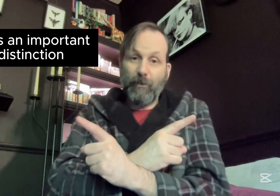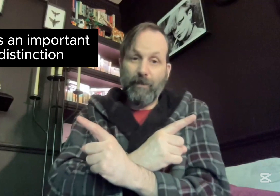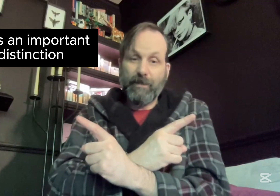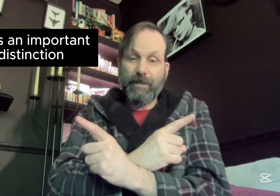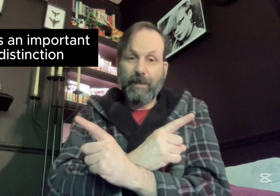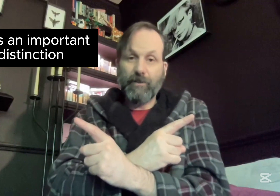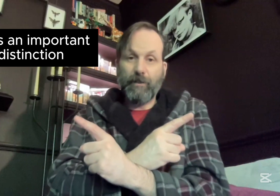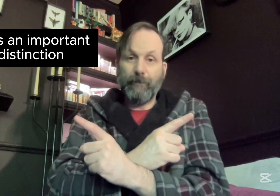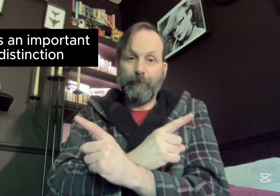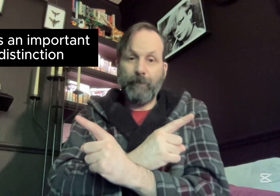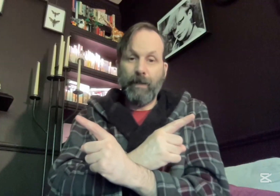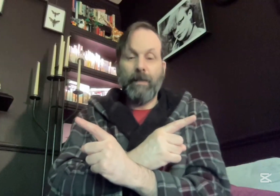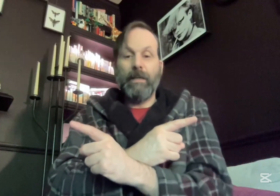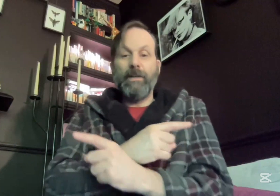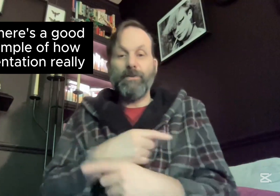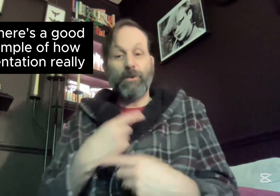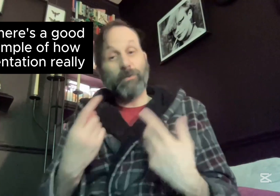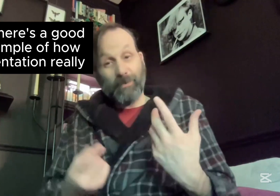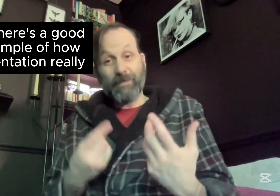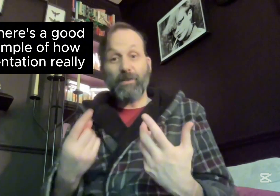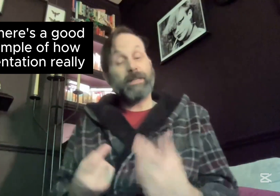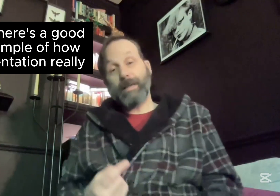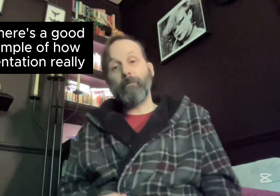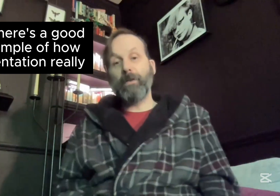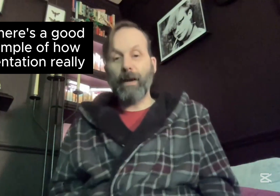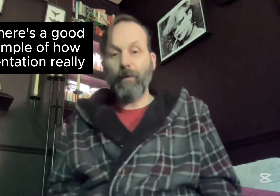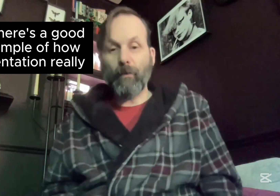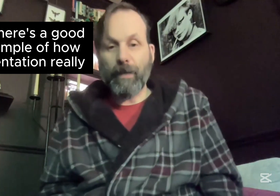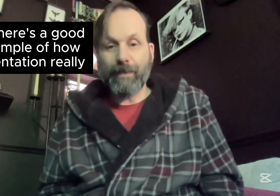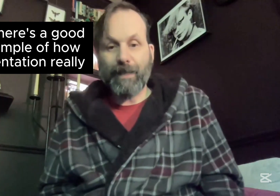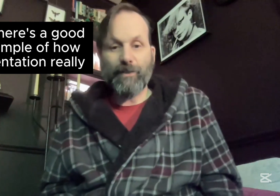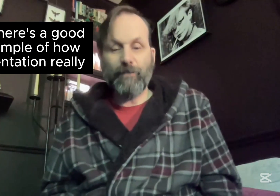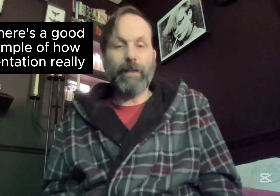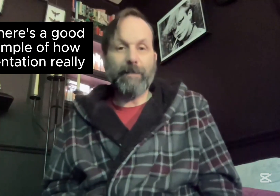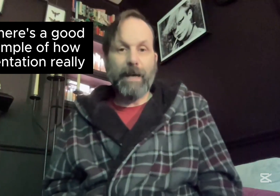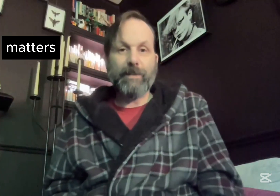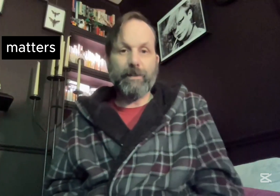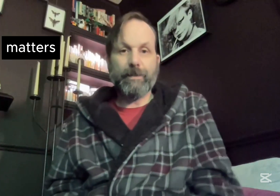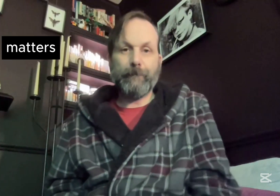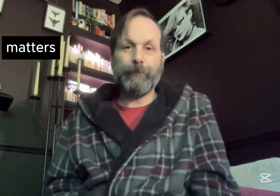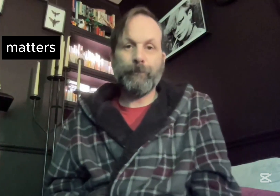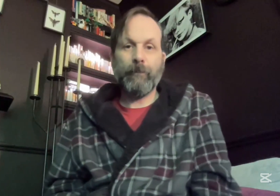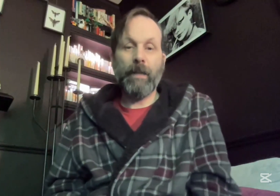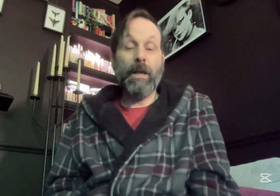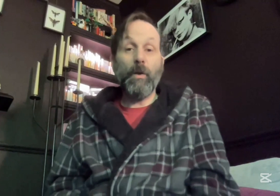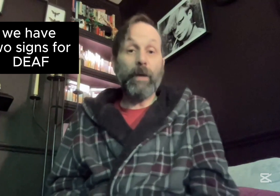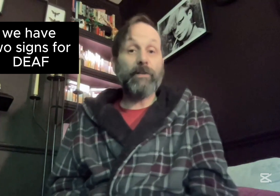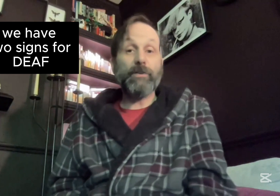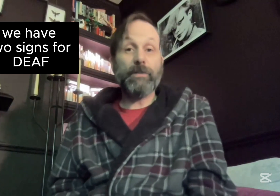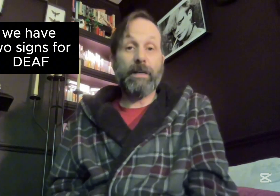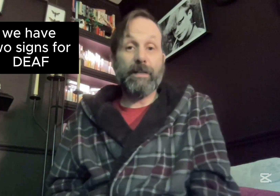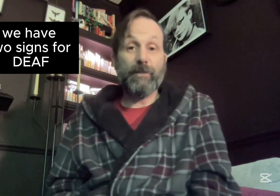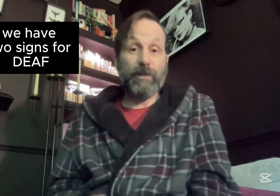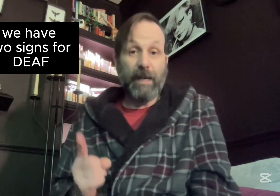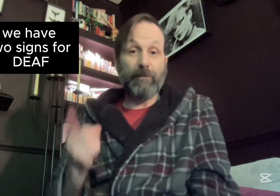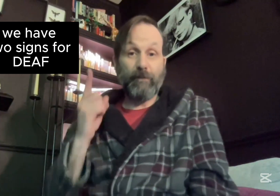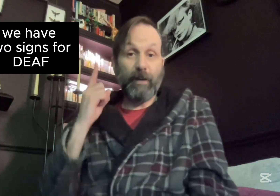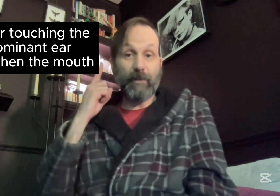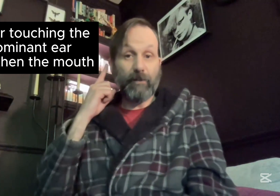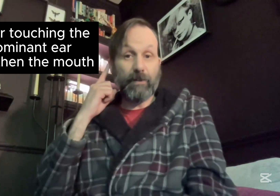important distinction. So there's a good example of how orientation really matters. We had 2 signs for deaf, either